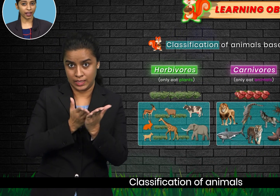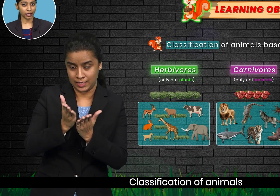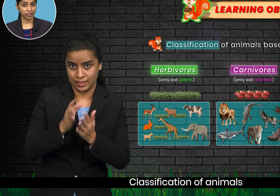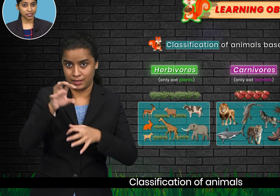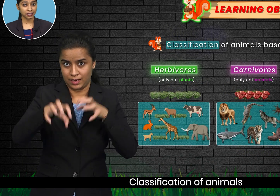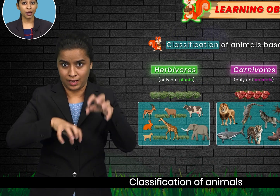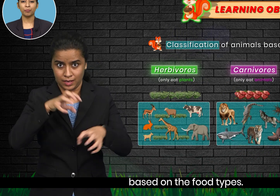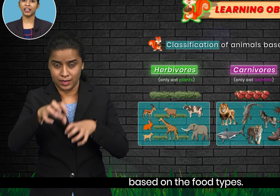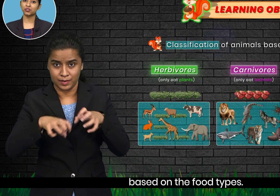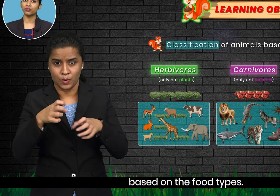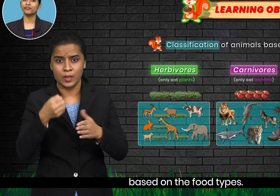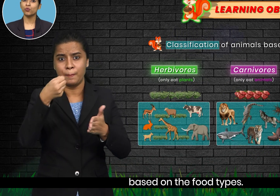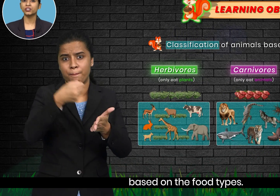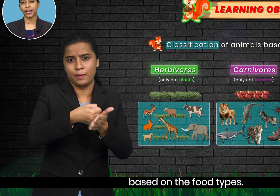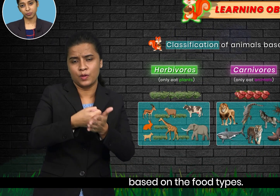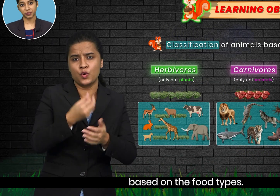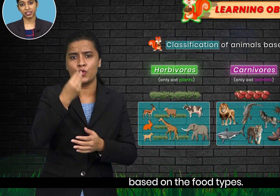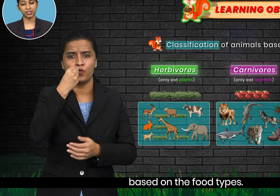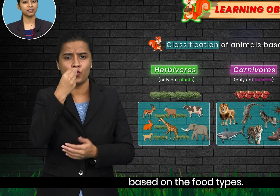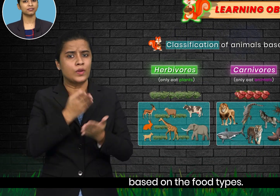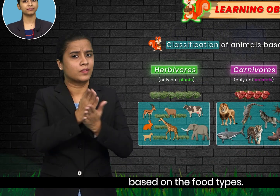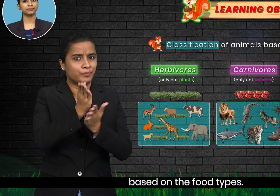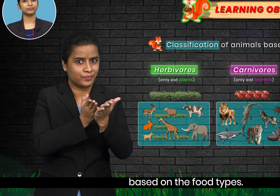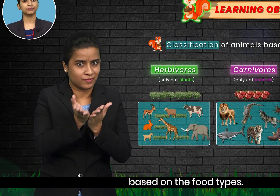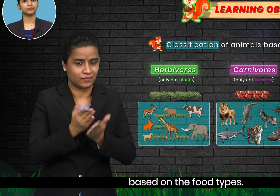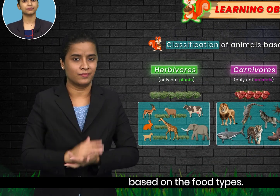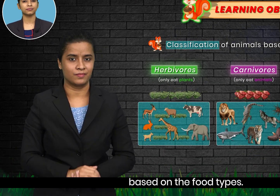Classification of animals based on the food types.